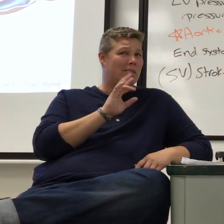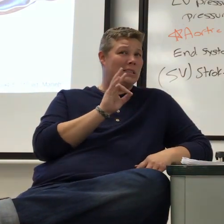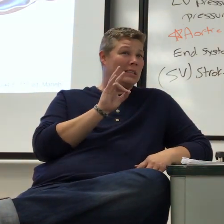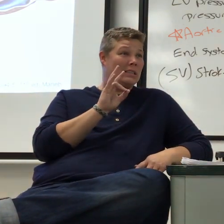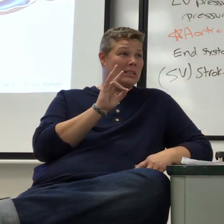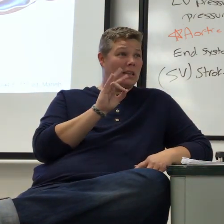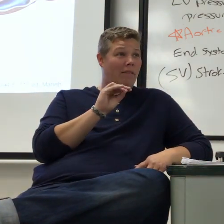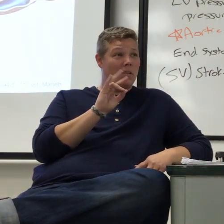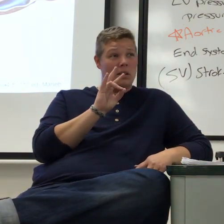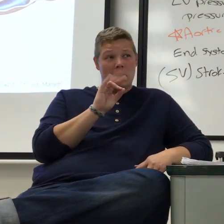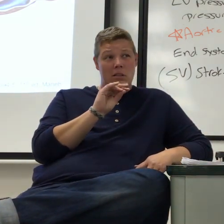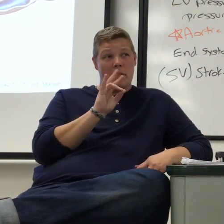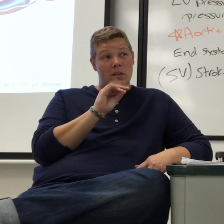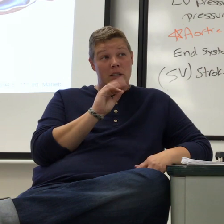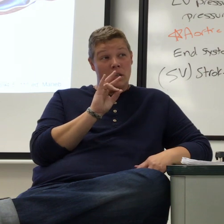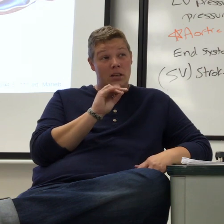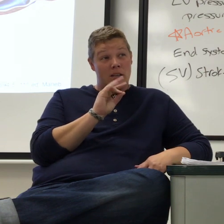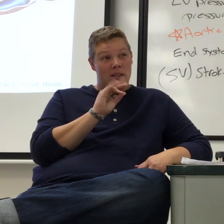70.